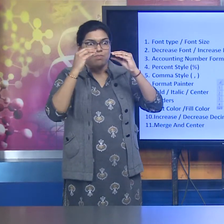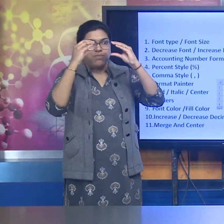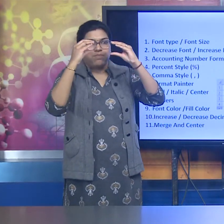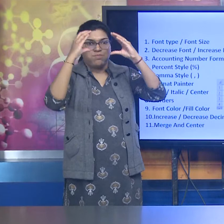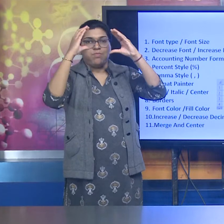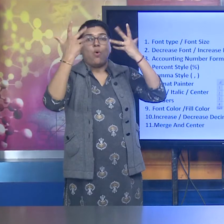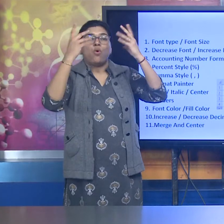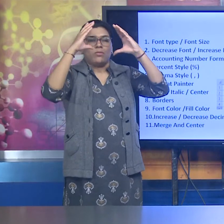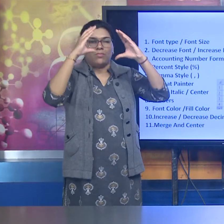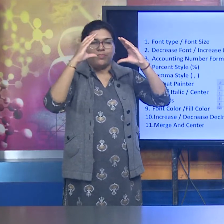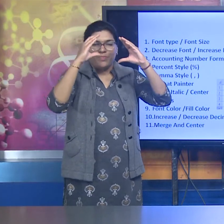decrease font